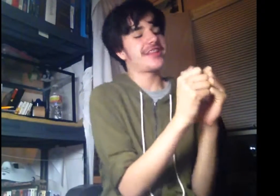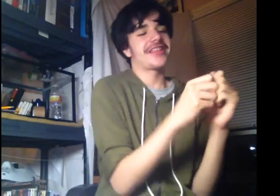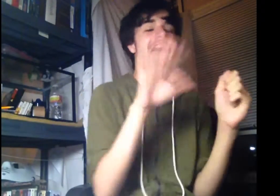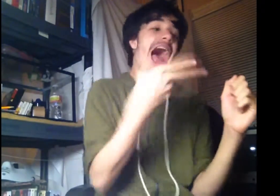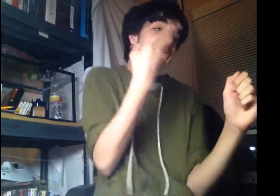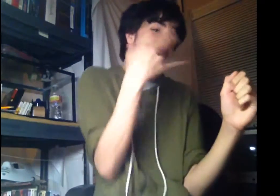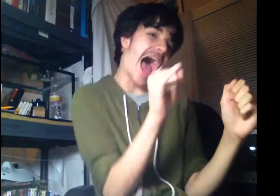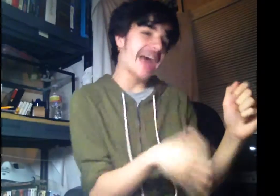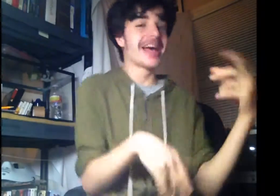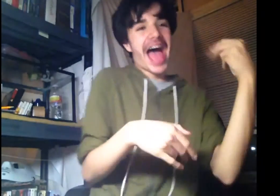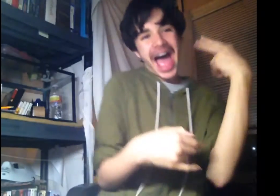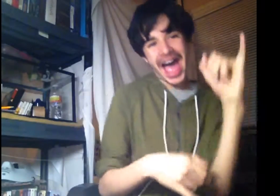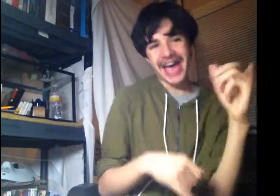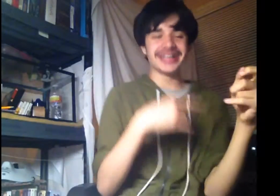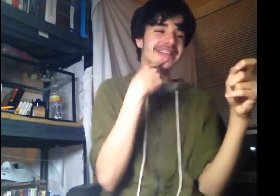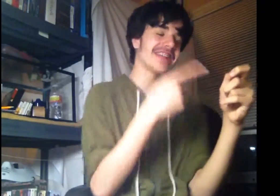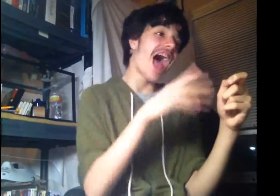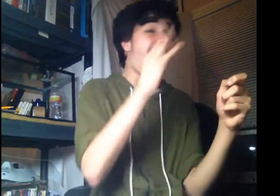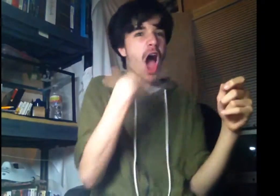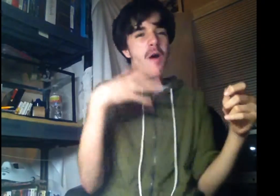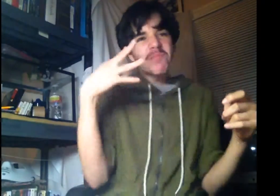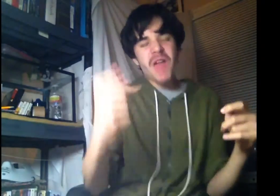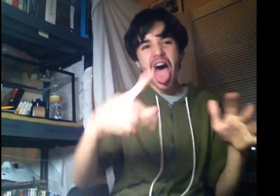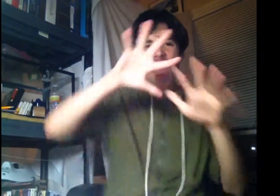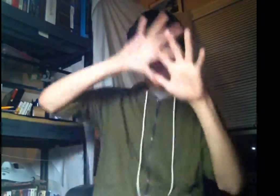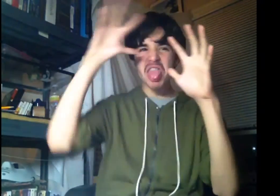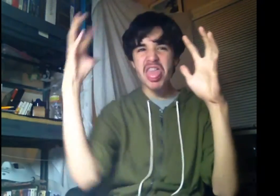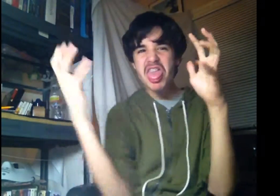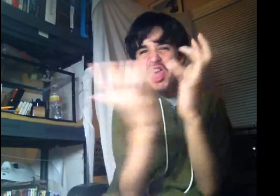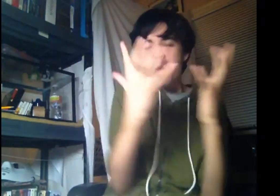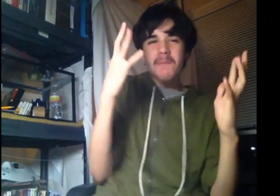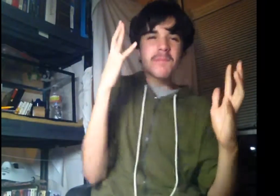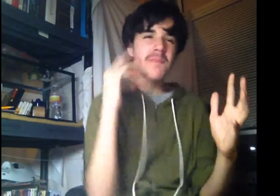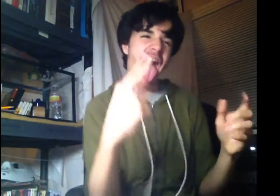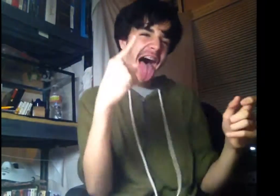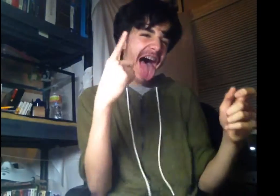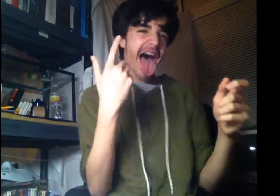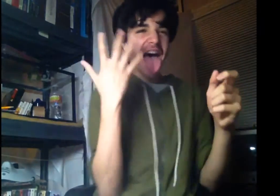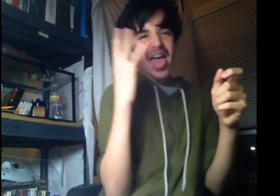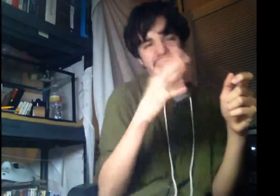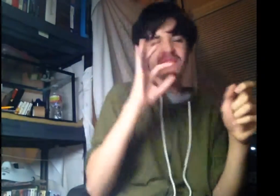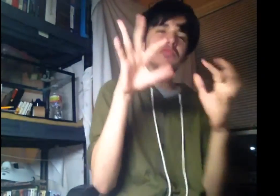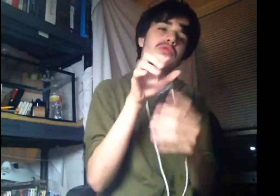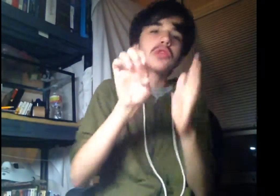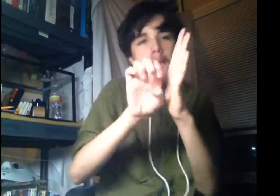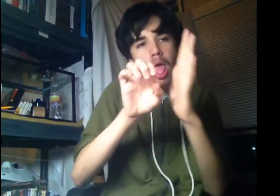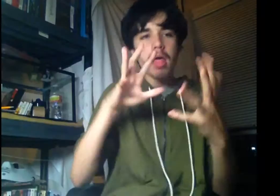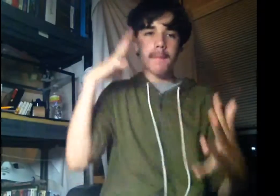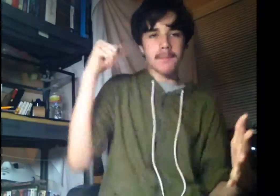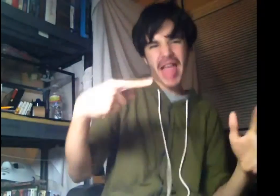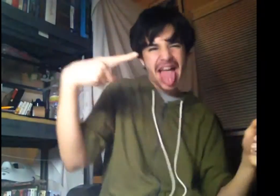Eric Warren Singer and David O. Russell for American Hustle. Blue